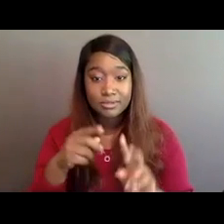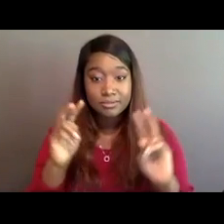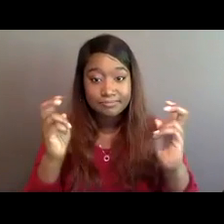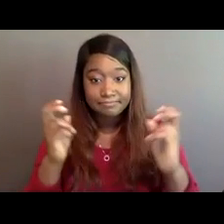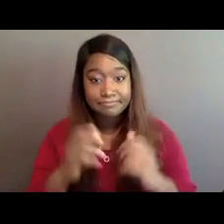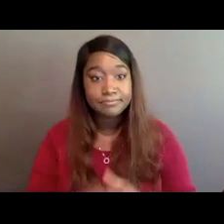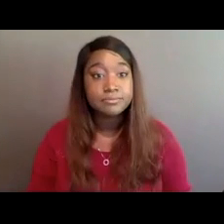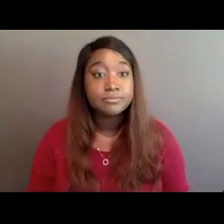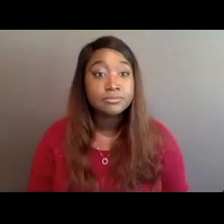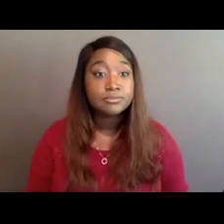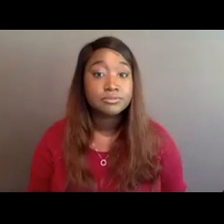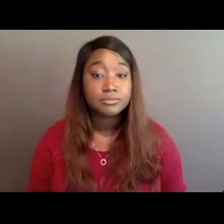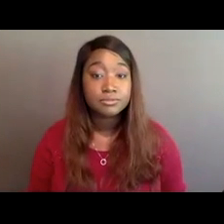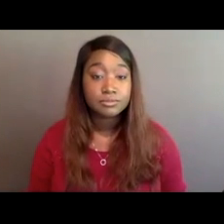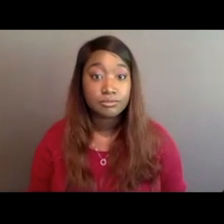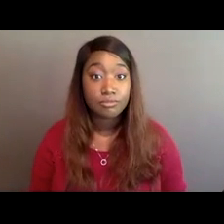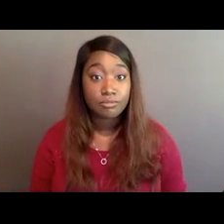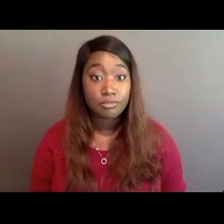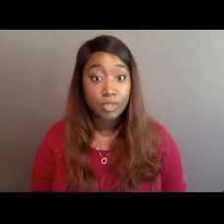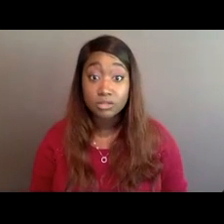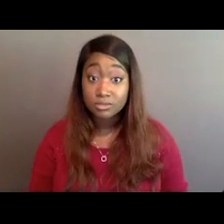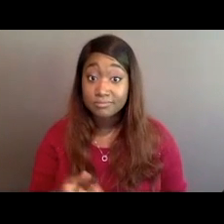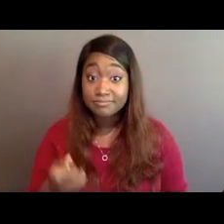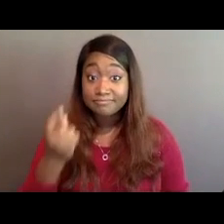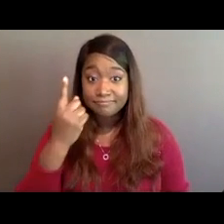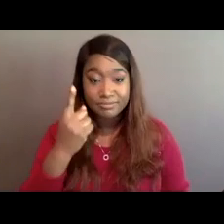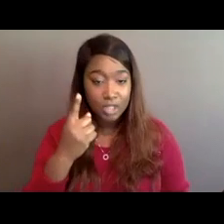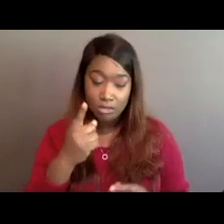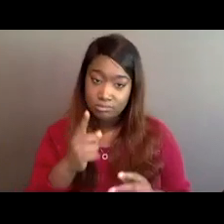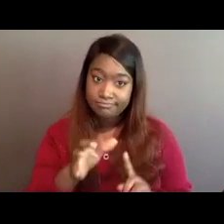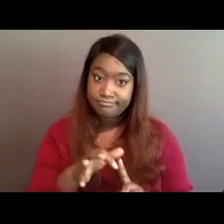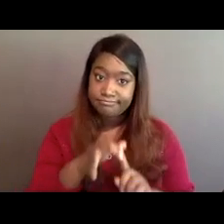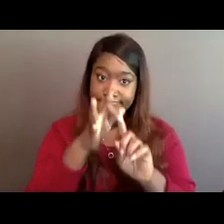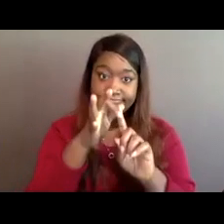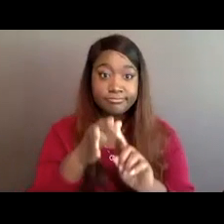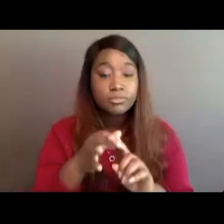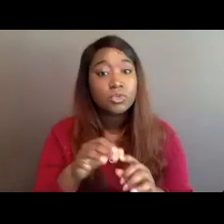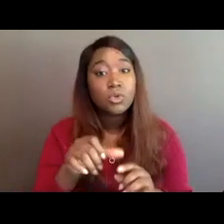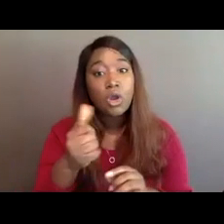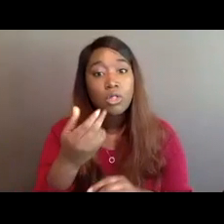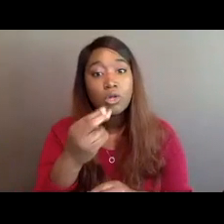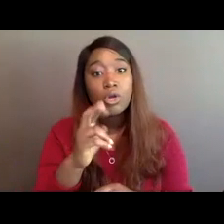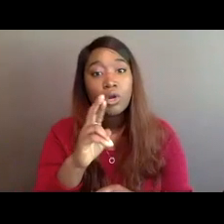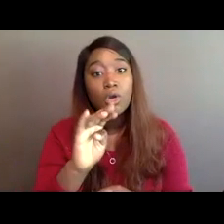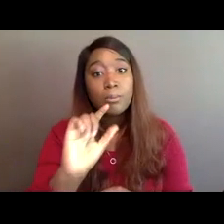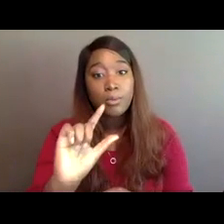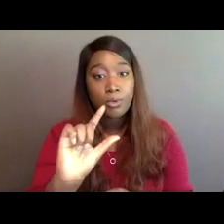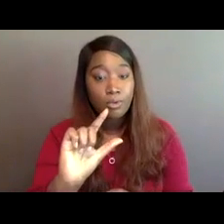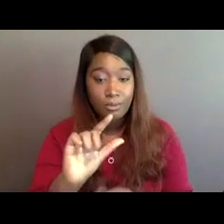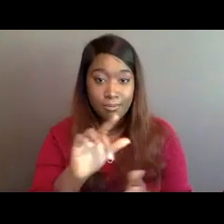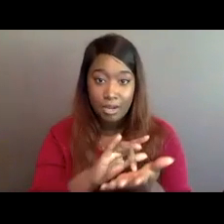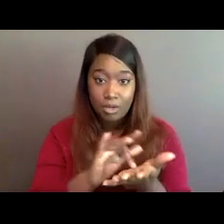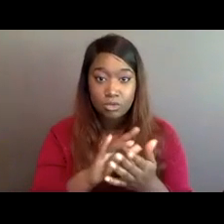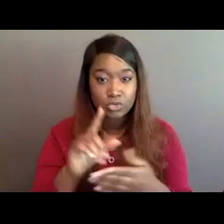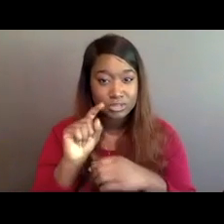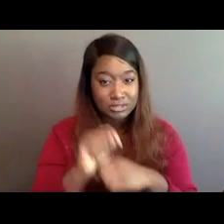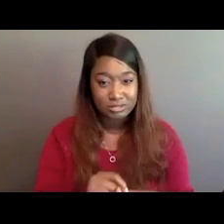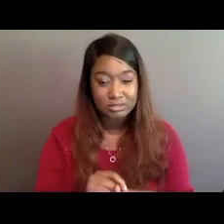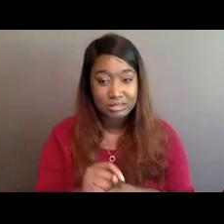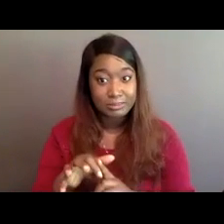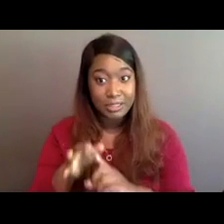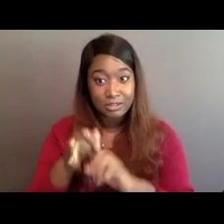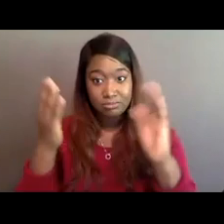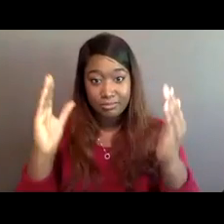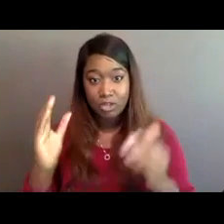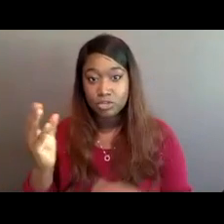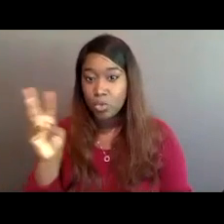So distinct from other herbal traditions, particularly Western herbal traditions, in that rarely, if ever, are herbs administered or dosed as a